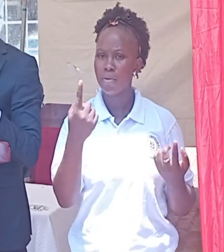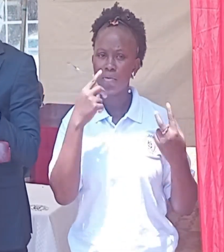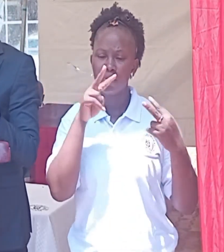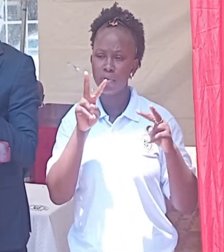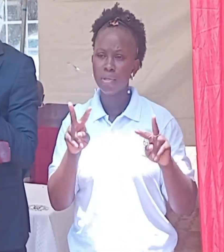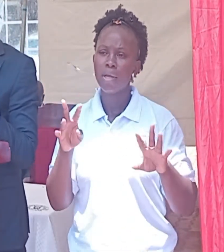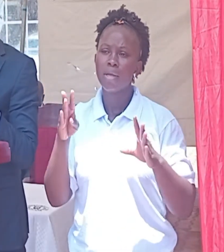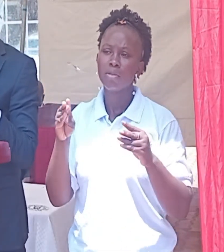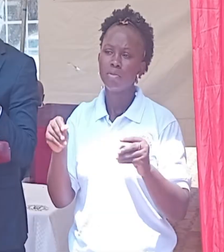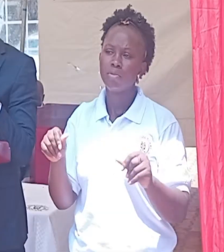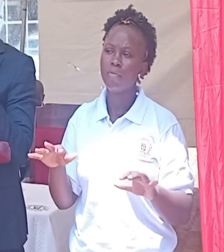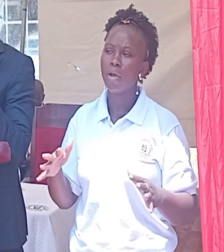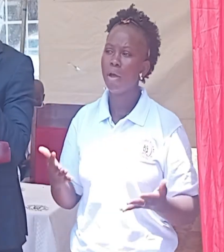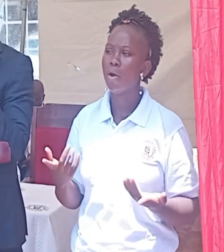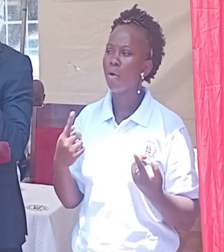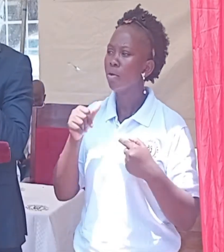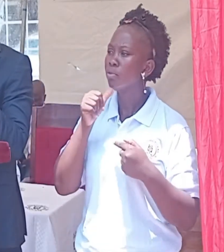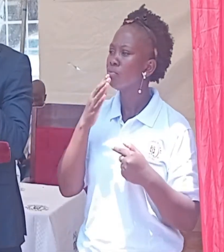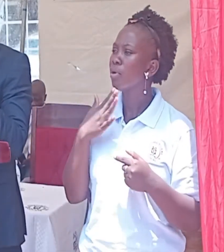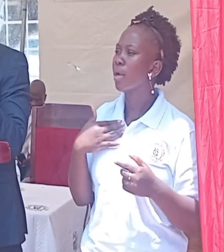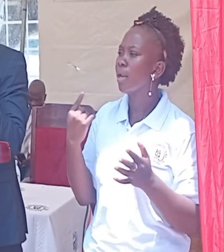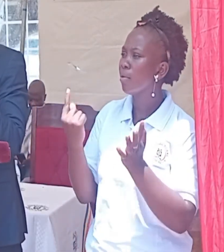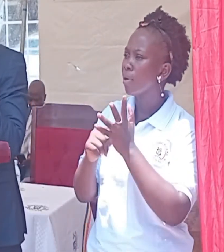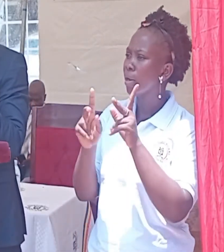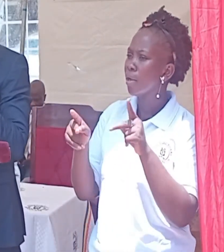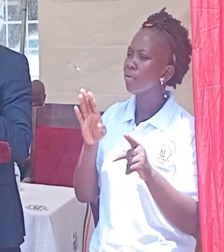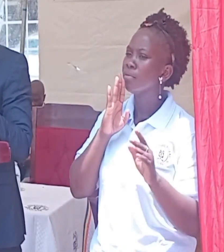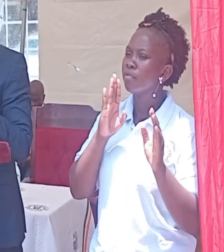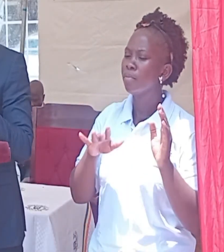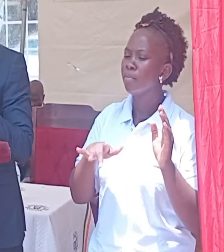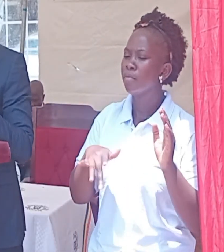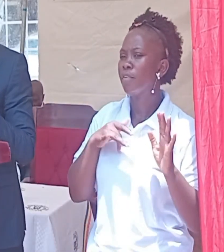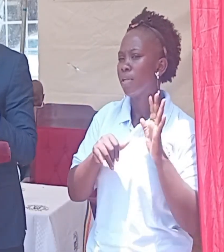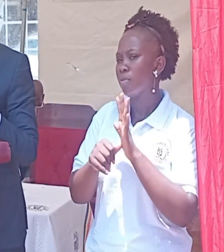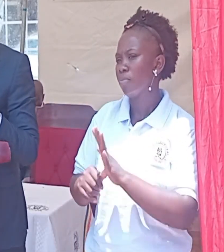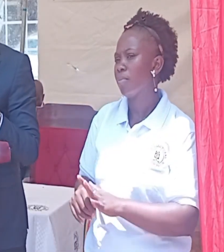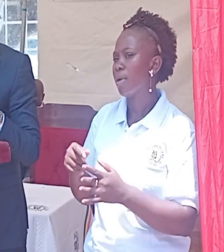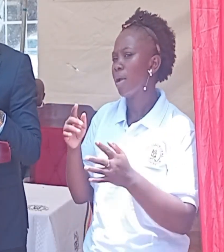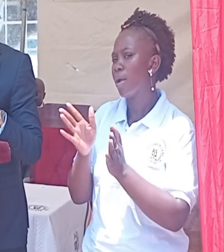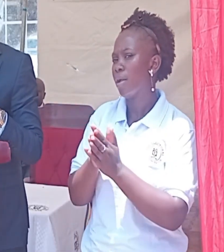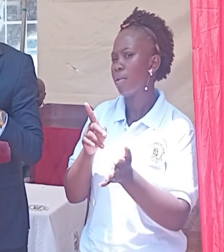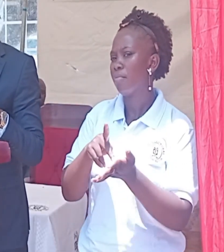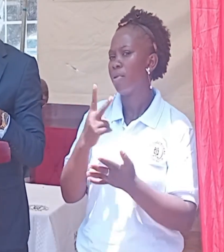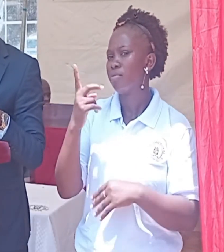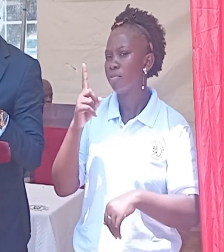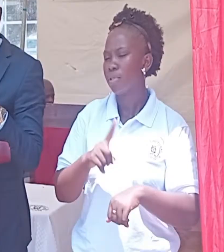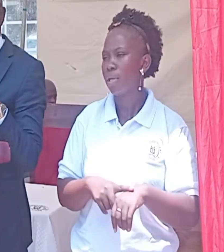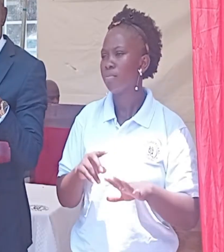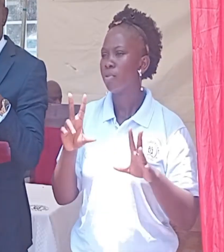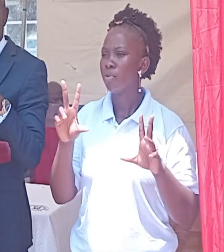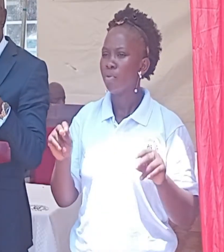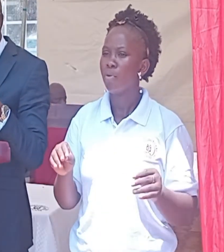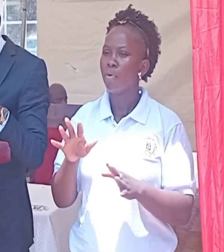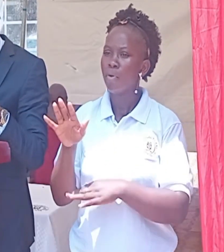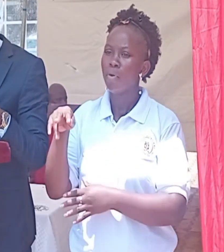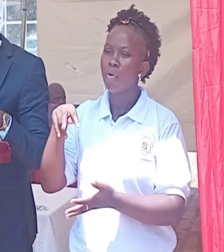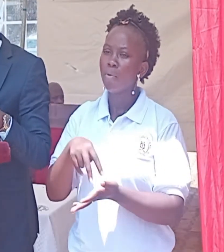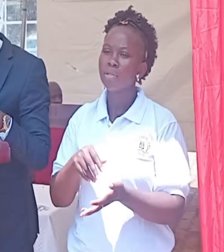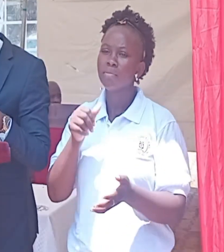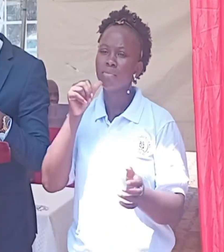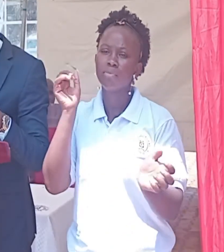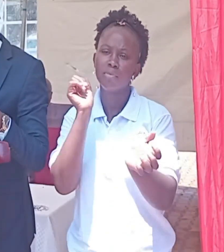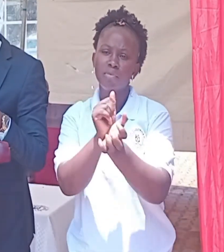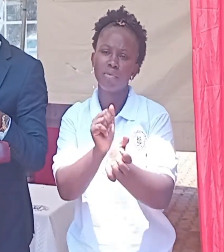ekintu ekyo tukitereeza. Tetwagala bannayuganda kutulugunyizibwa ate nga basasula mirundi 2. Nedda, okwesimbawo si